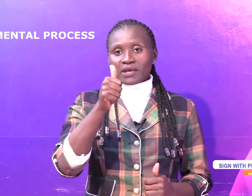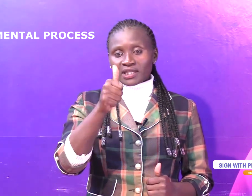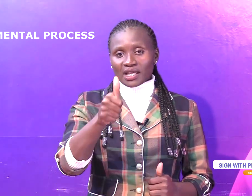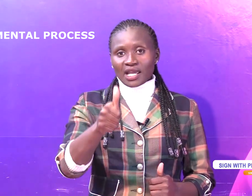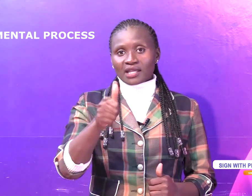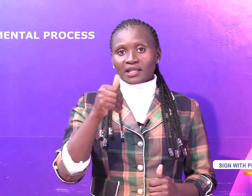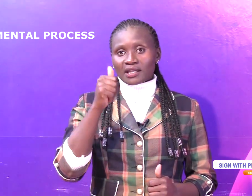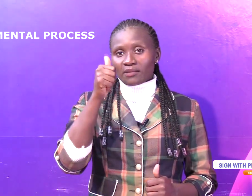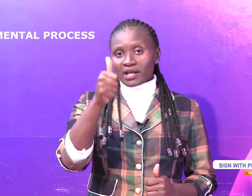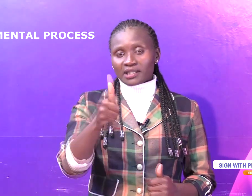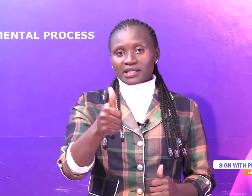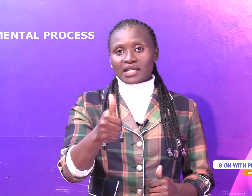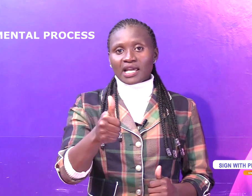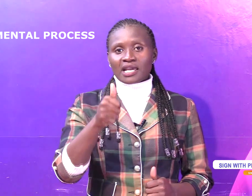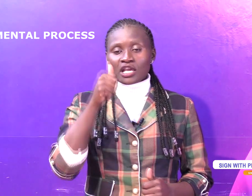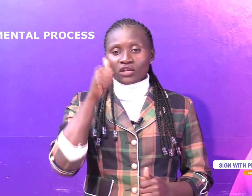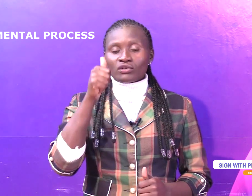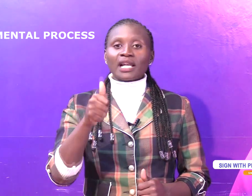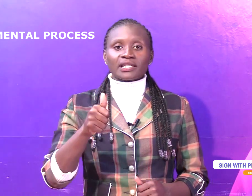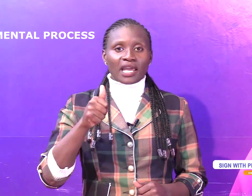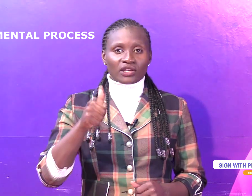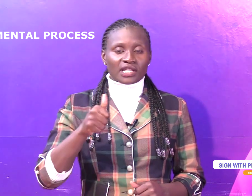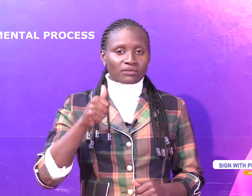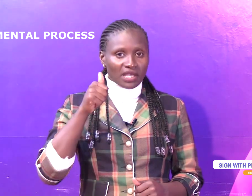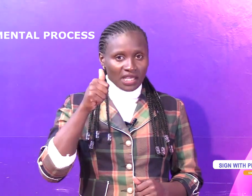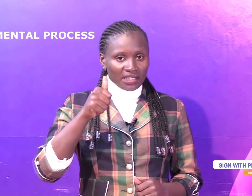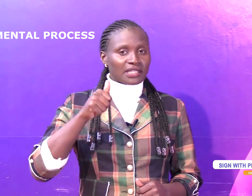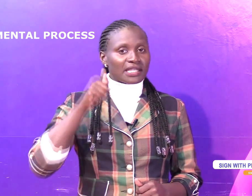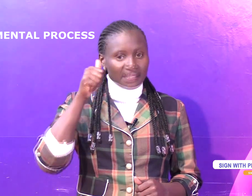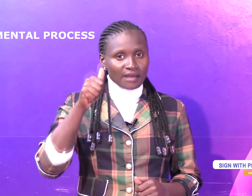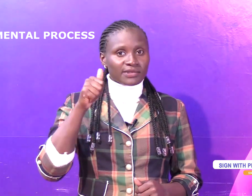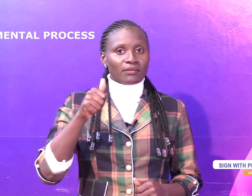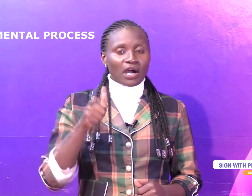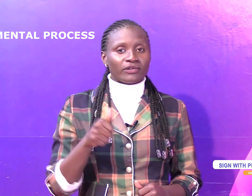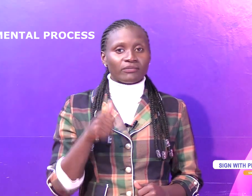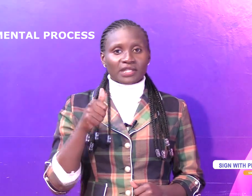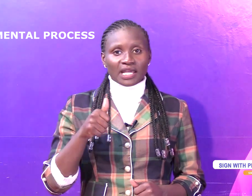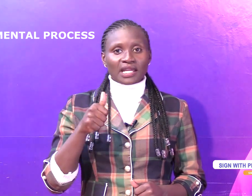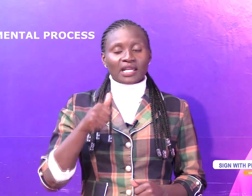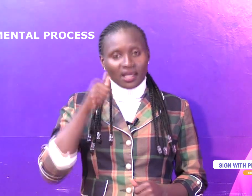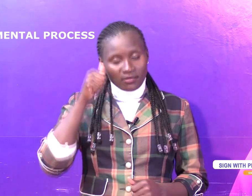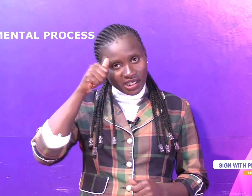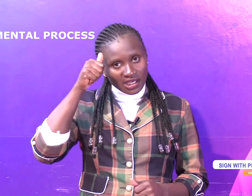A. Number, this is letter A. Using letter A, you're just making it the same how we've been signing, making a circle.